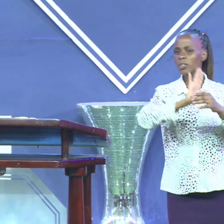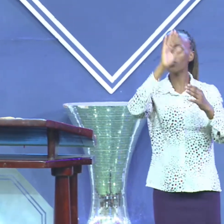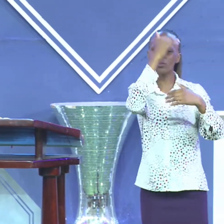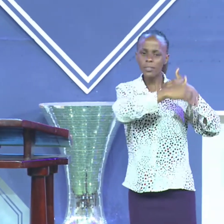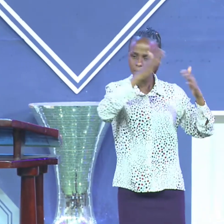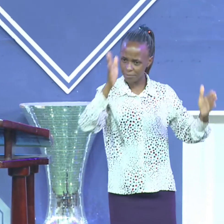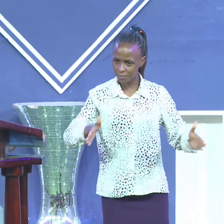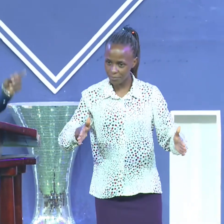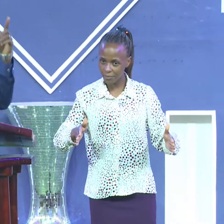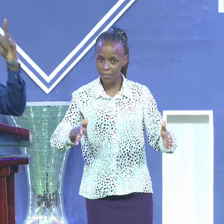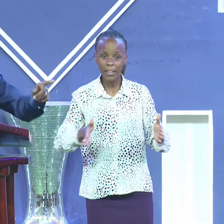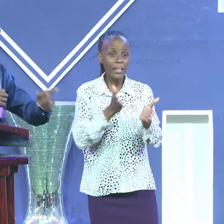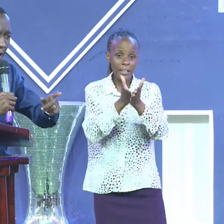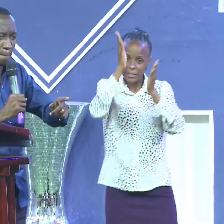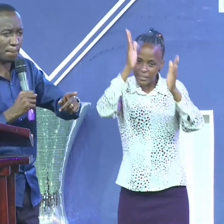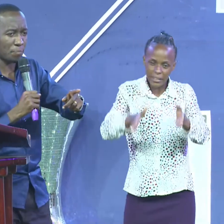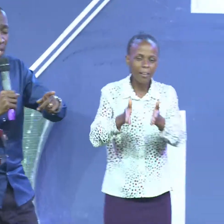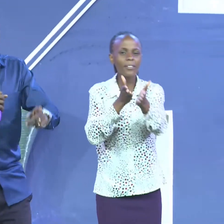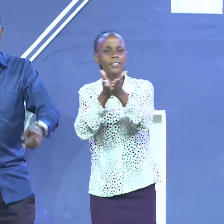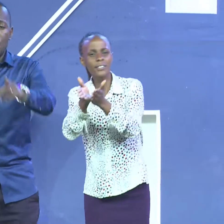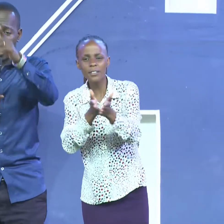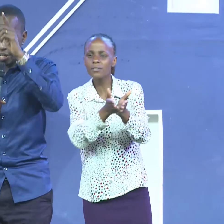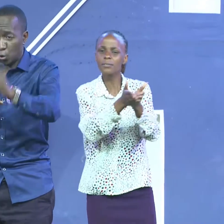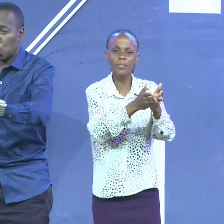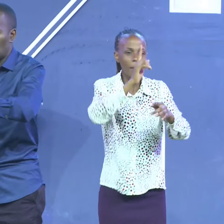your neighbors.